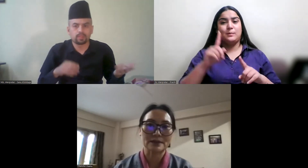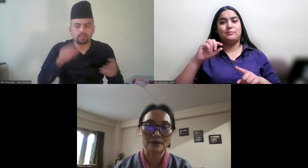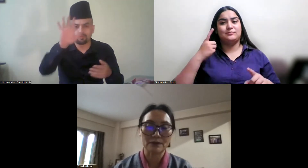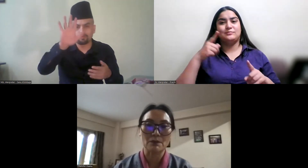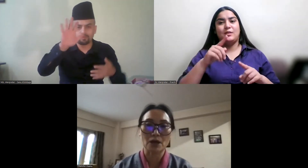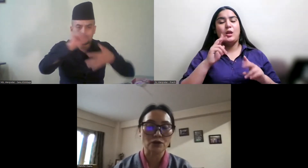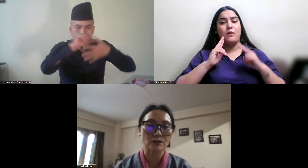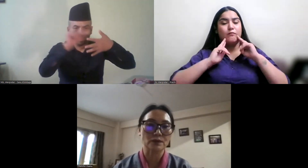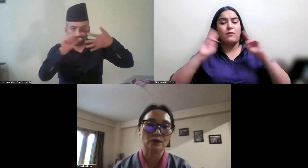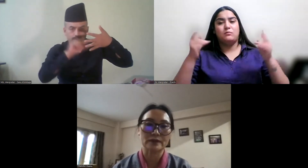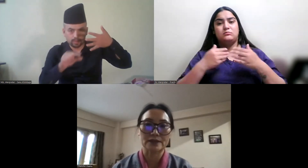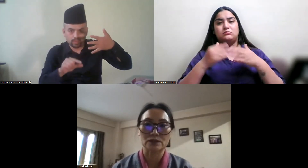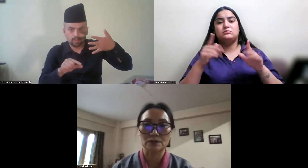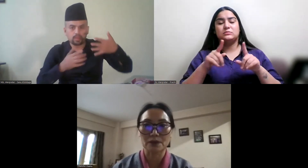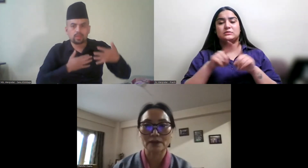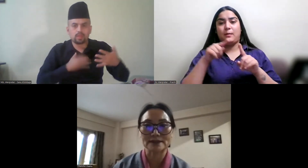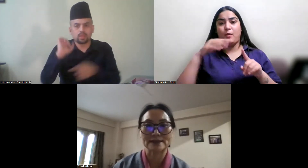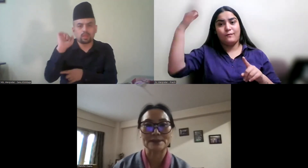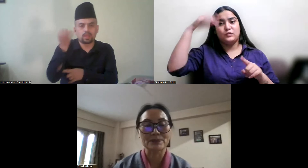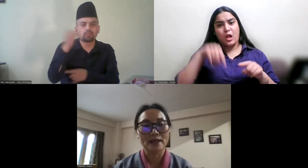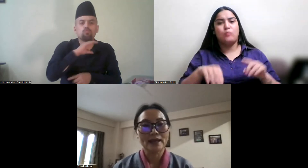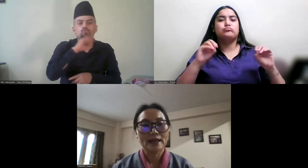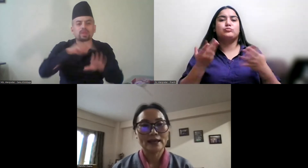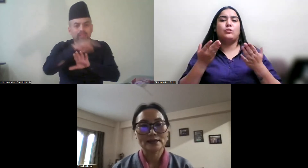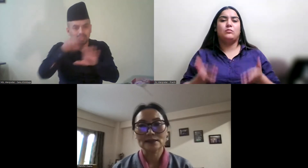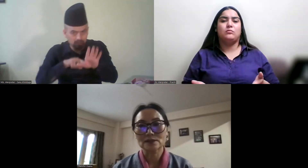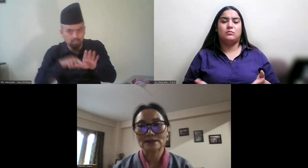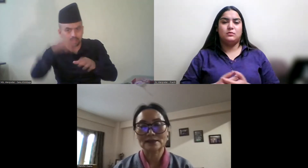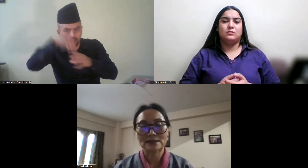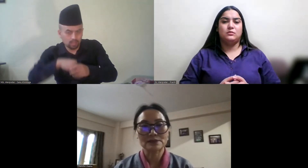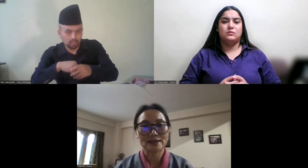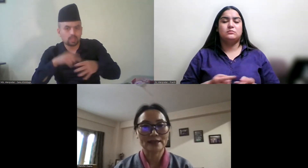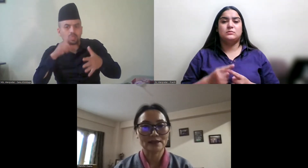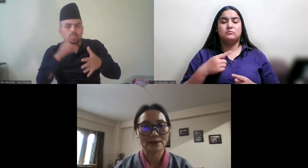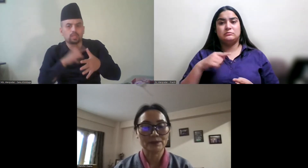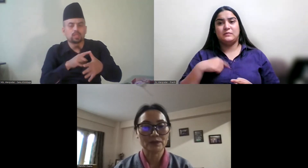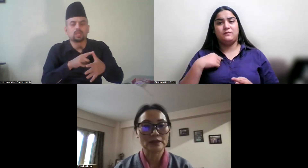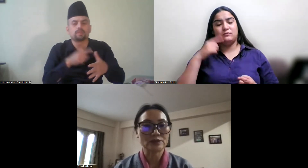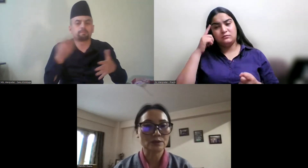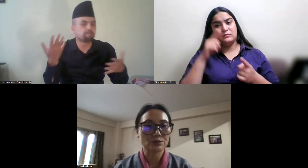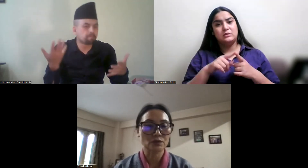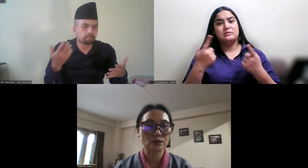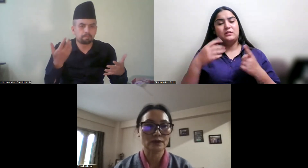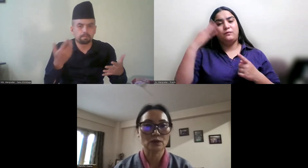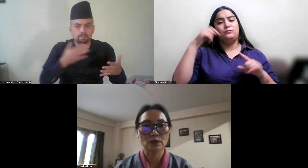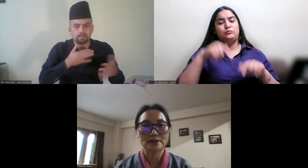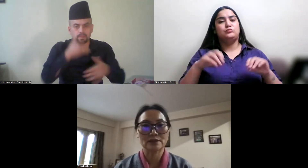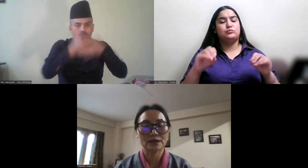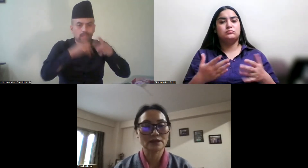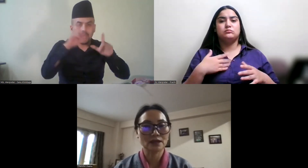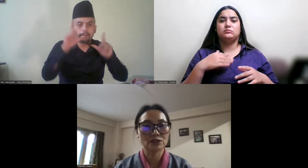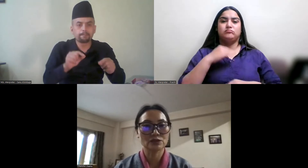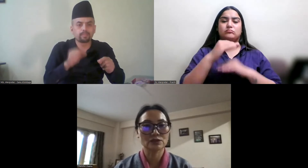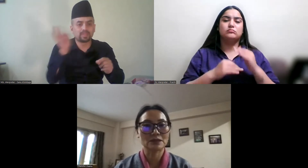areas stemming from our review of the National Youth Policy, and included themes like the need to improve the quality